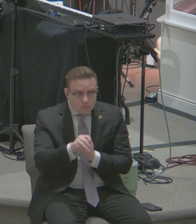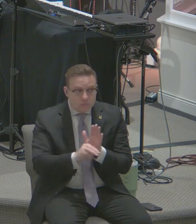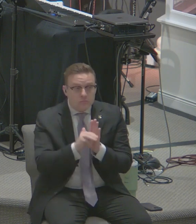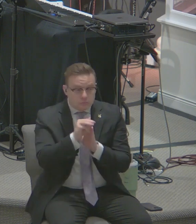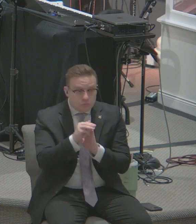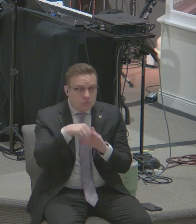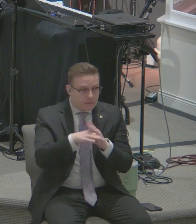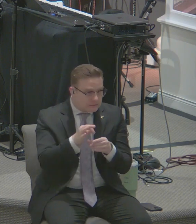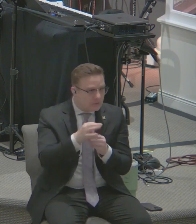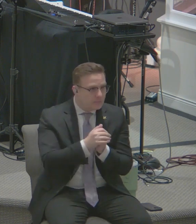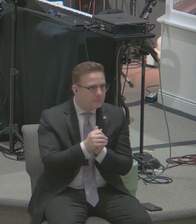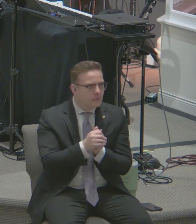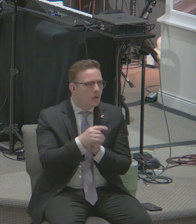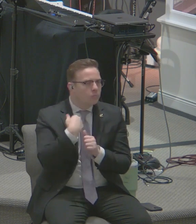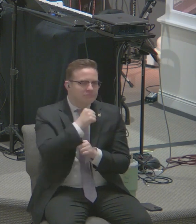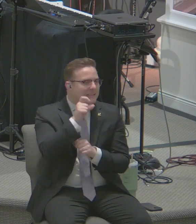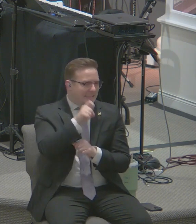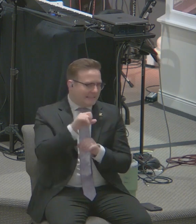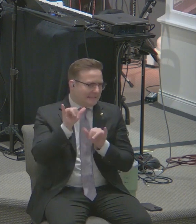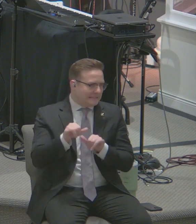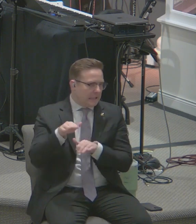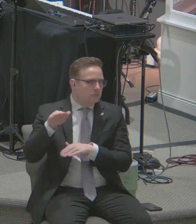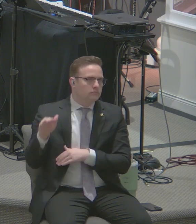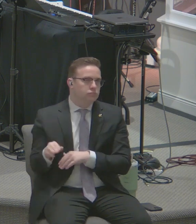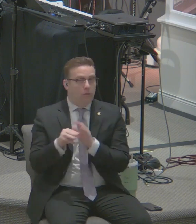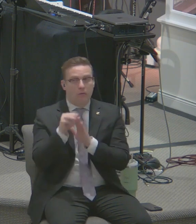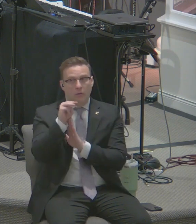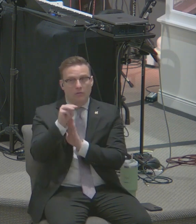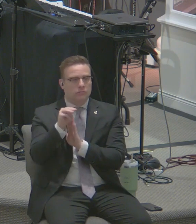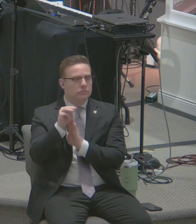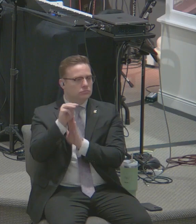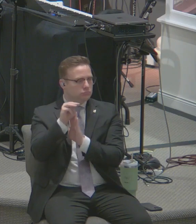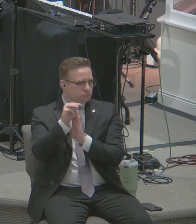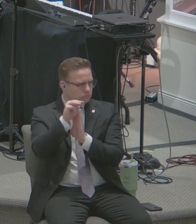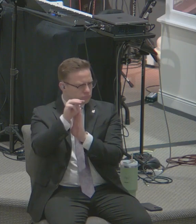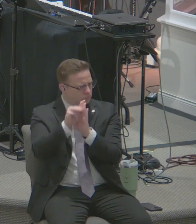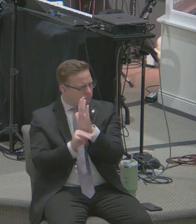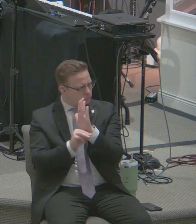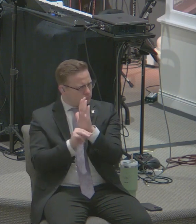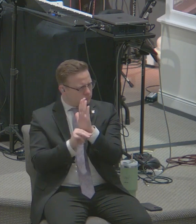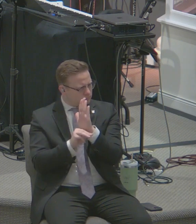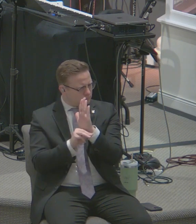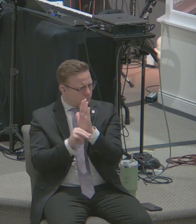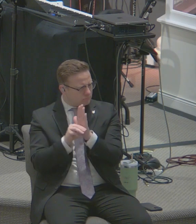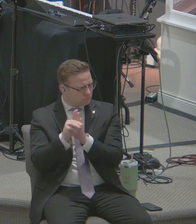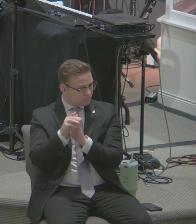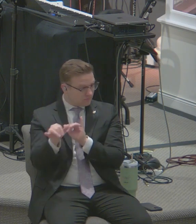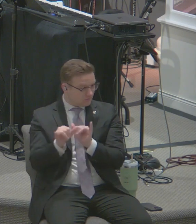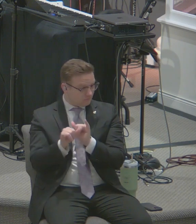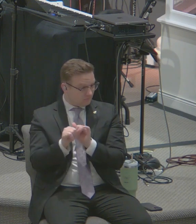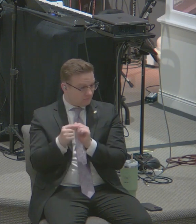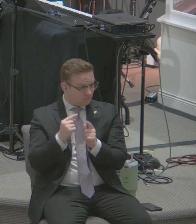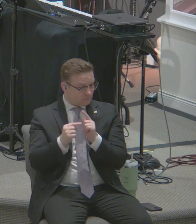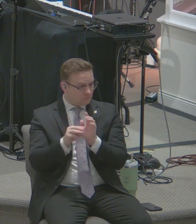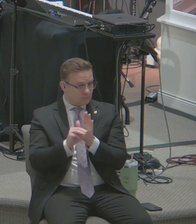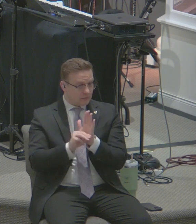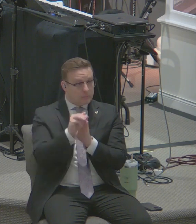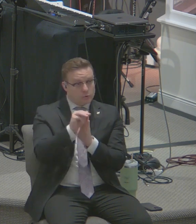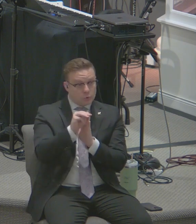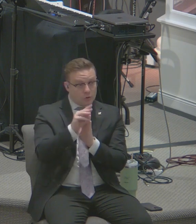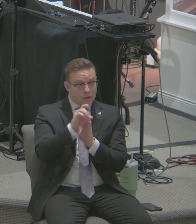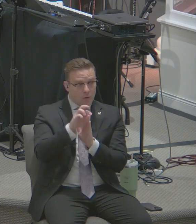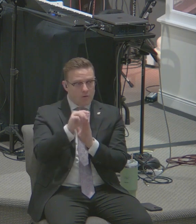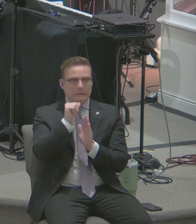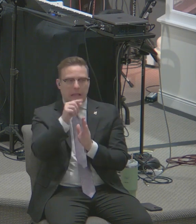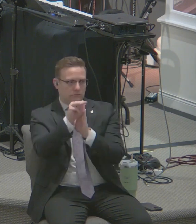So that we no longer be children, tossed to and fro by the waves and carried about by every wind